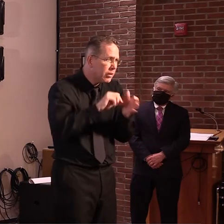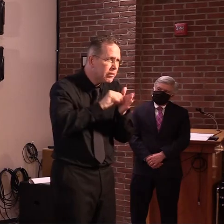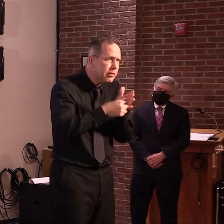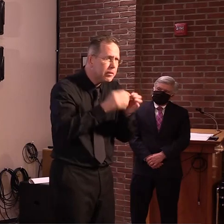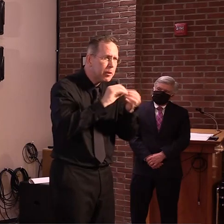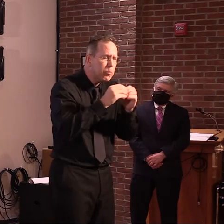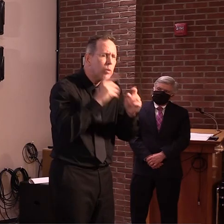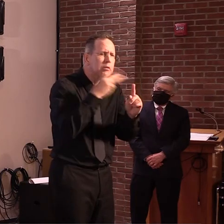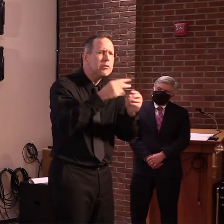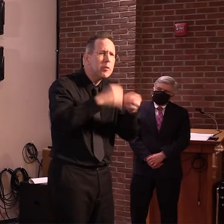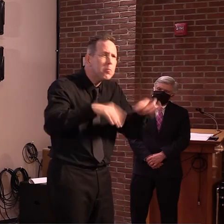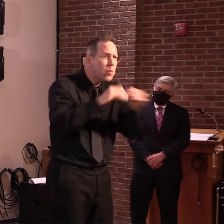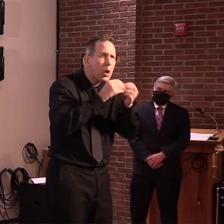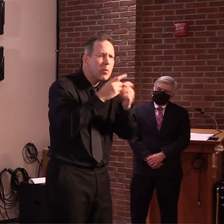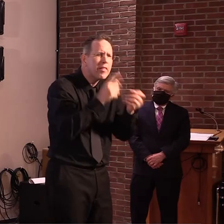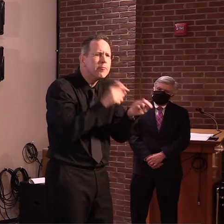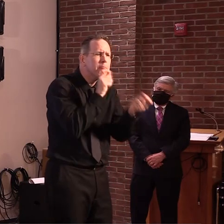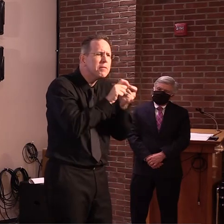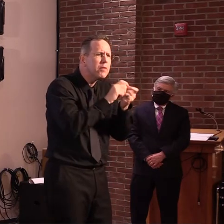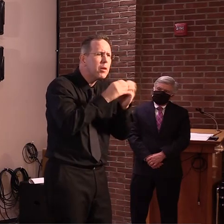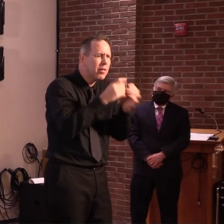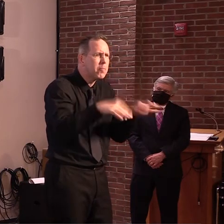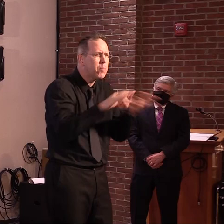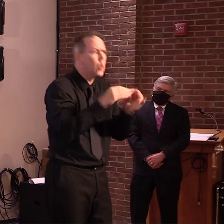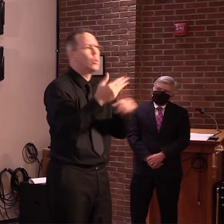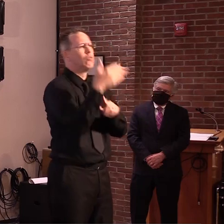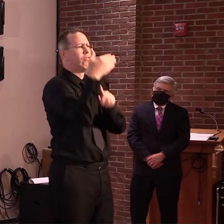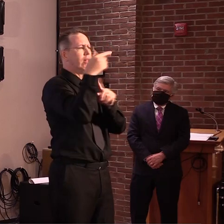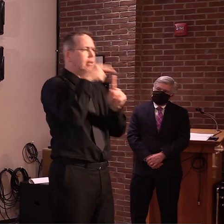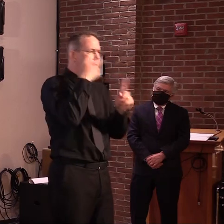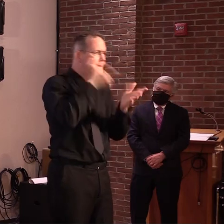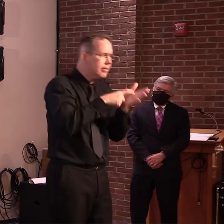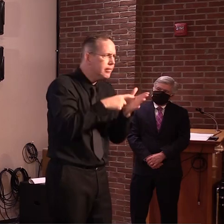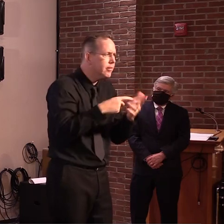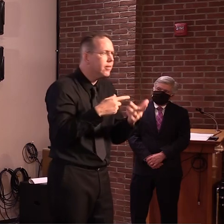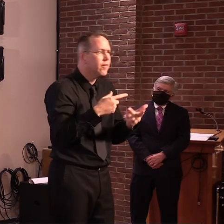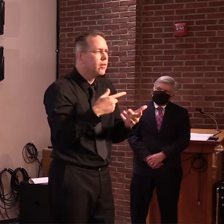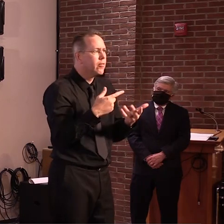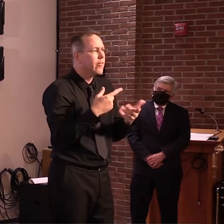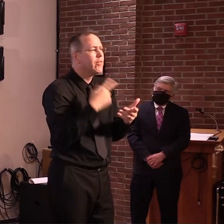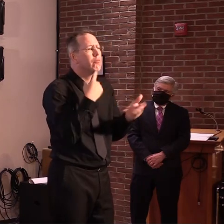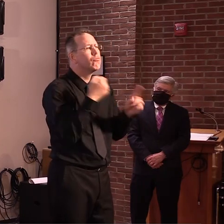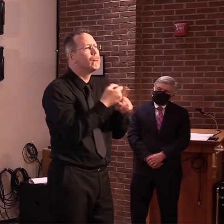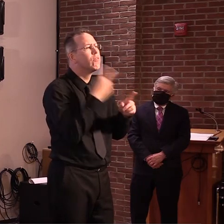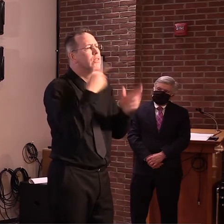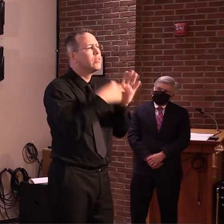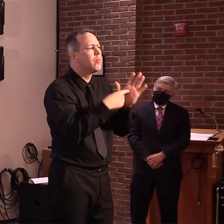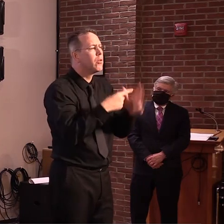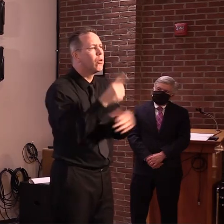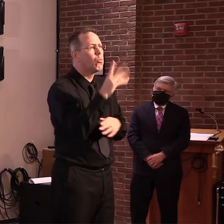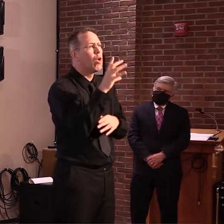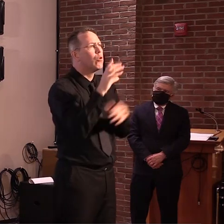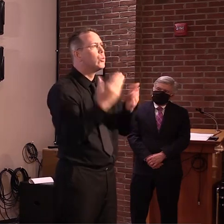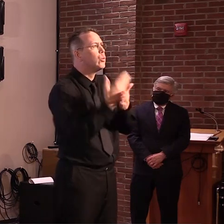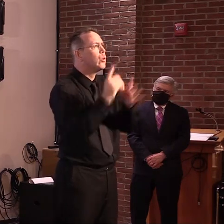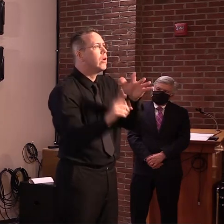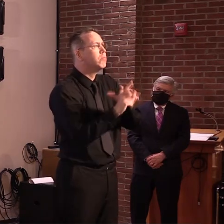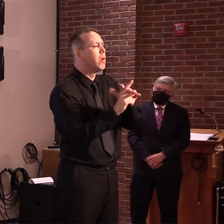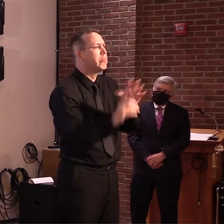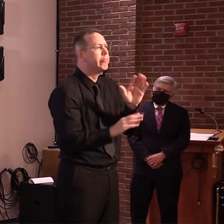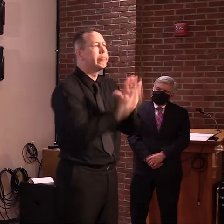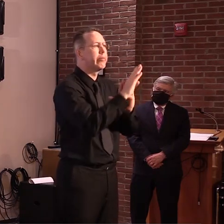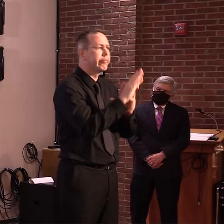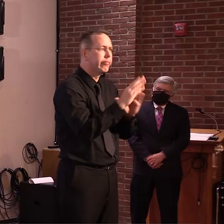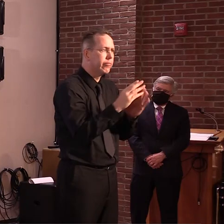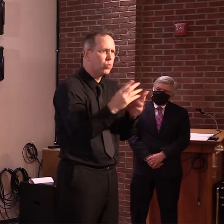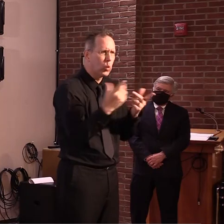is there a number, and isn't that something that kind of you would think would be on kind of at the top of your head? Yeah, no, it's much